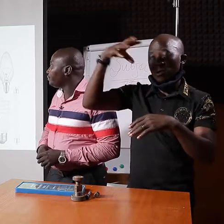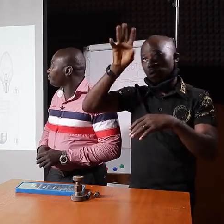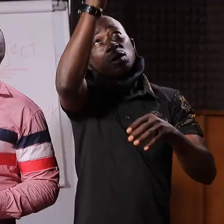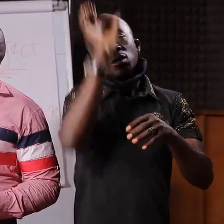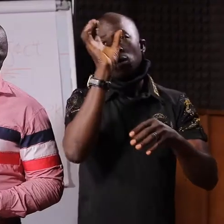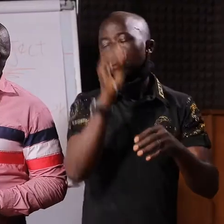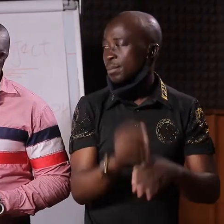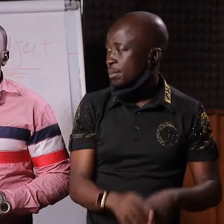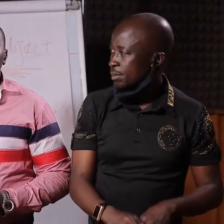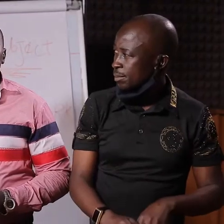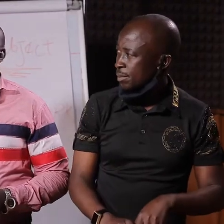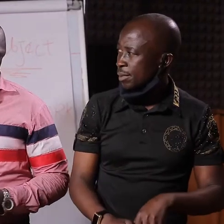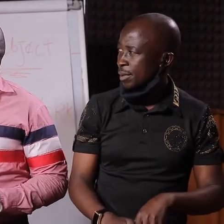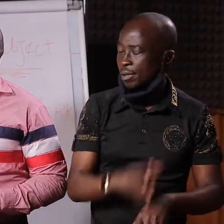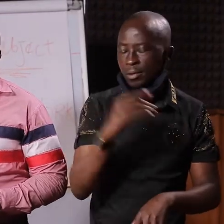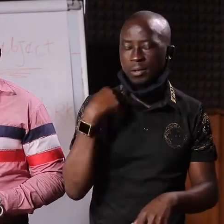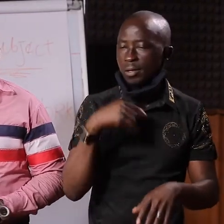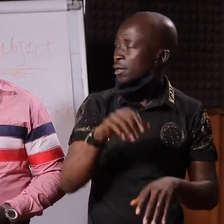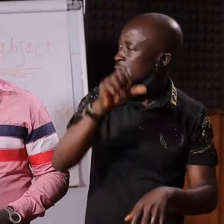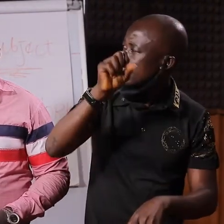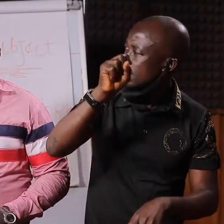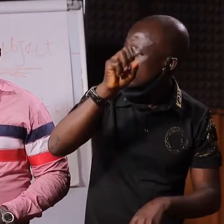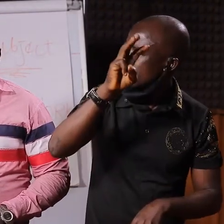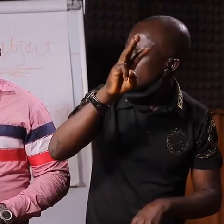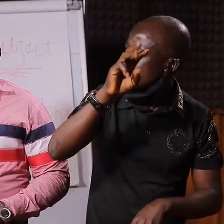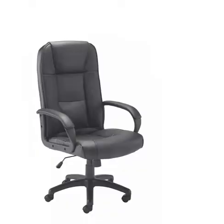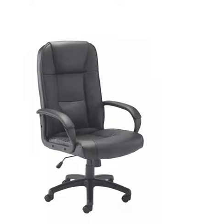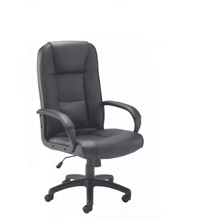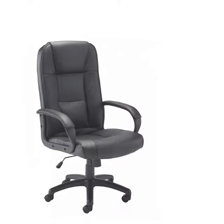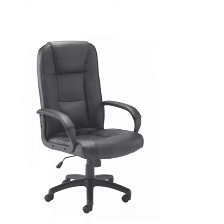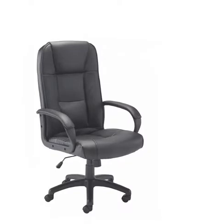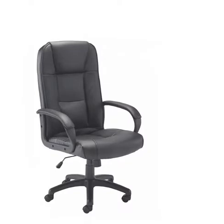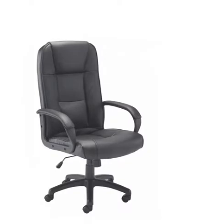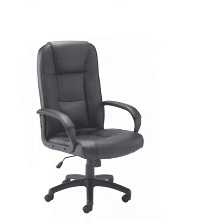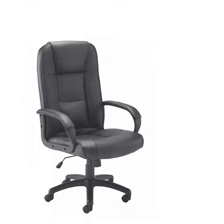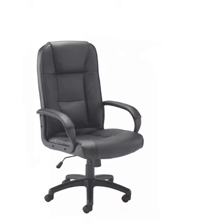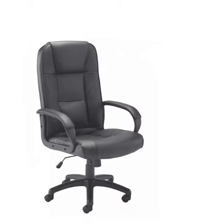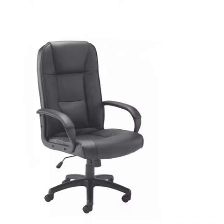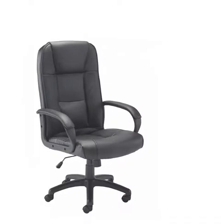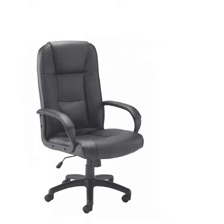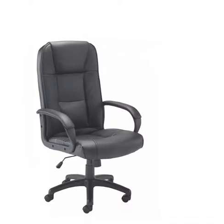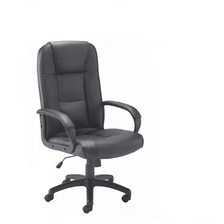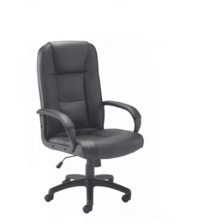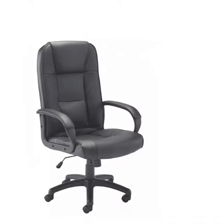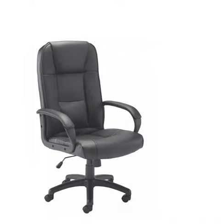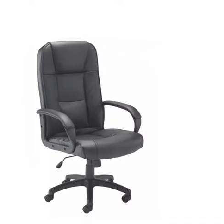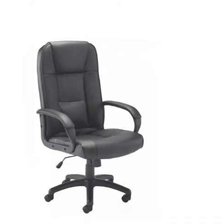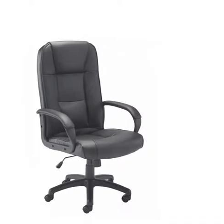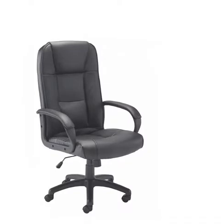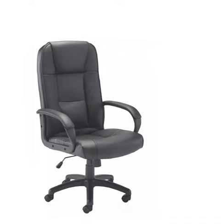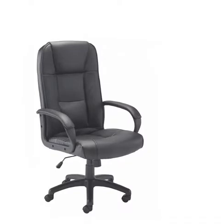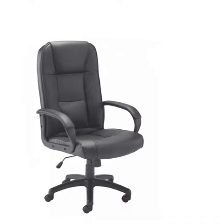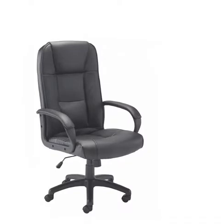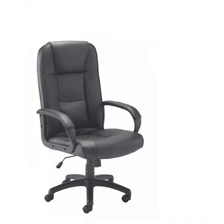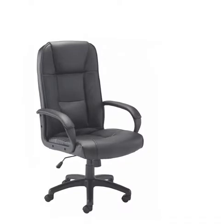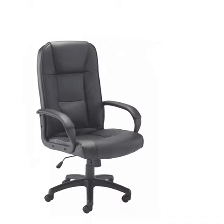holder. Then we have the swivel chair. The swivel chair is a comfortable seat that you sit